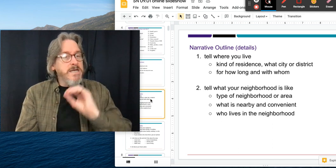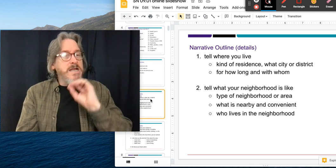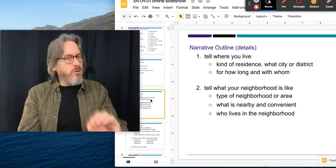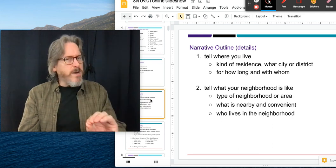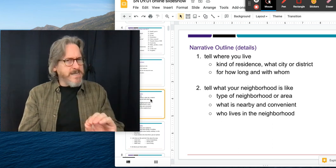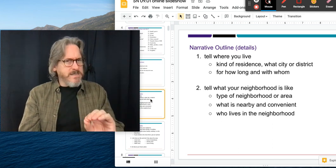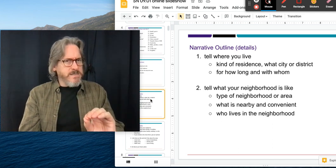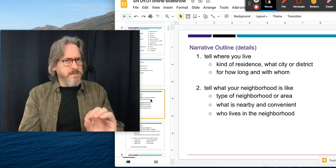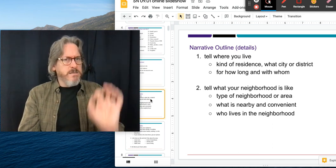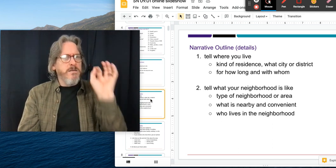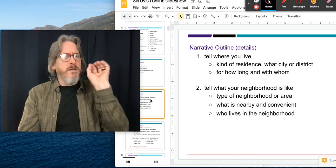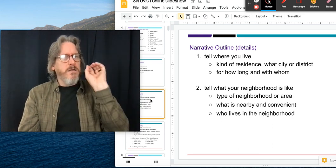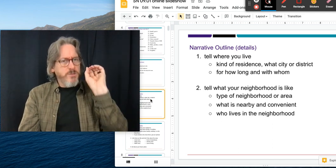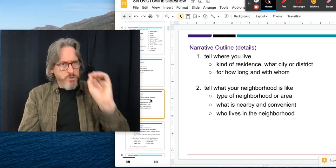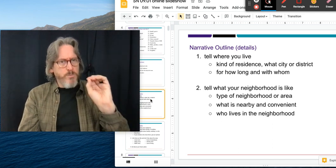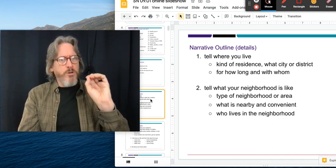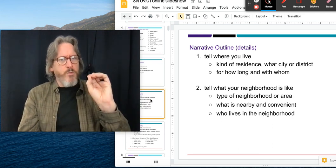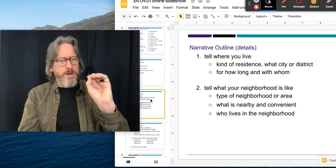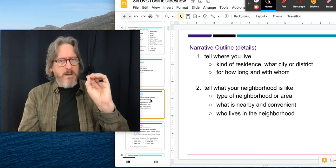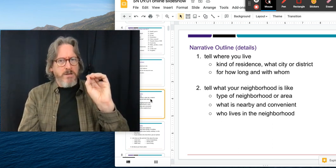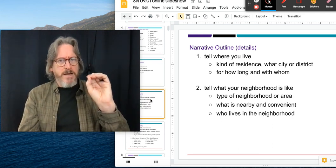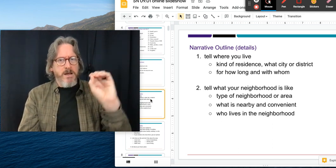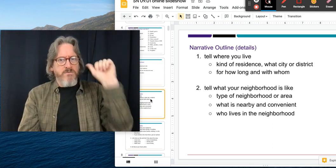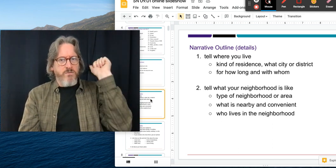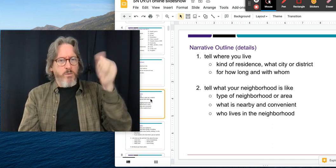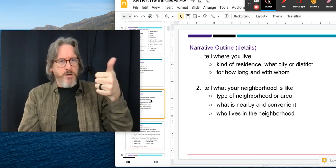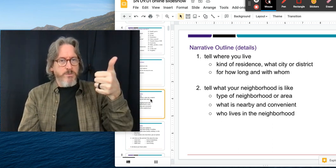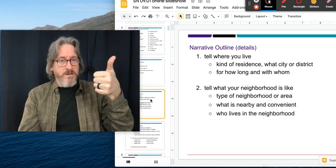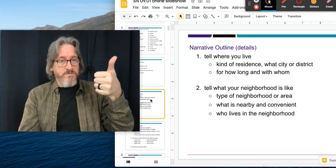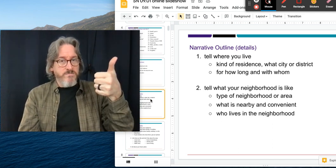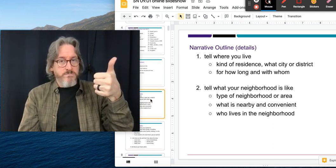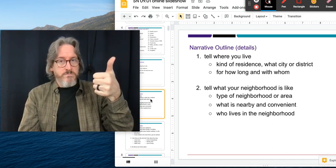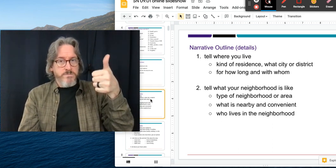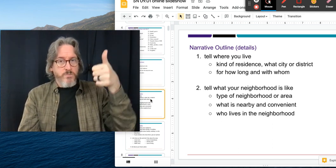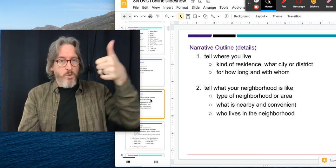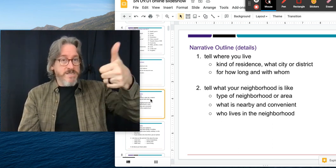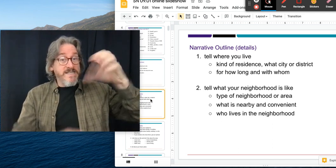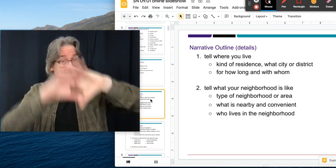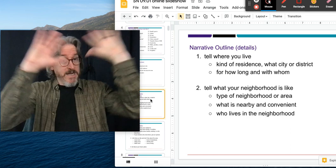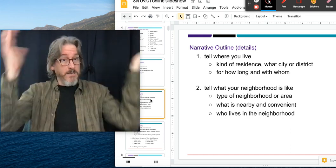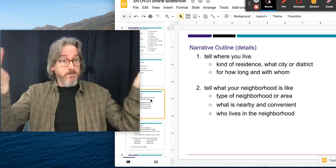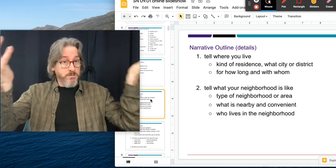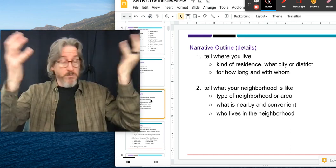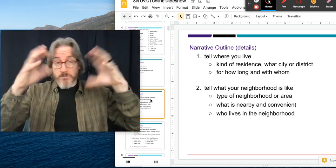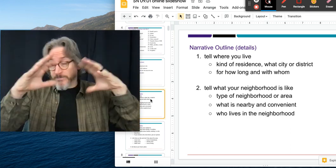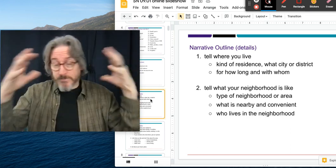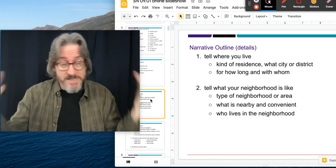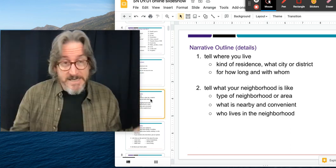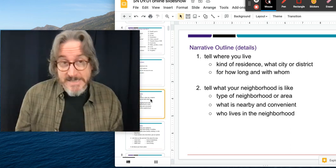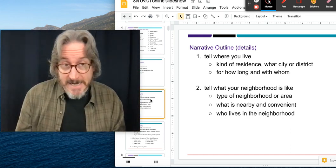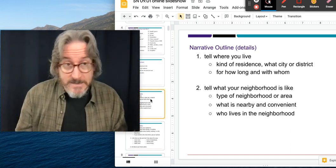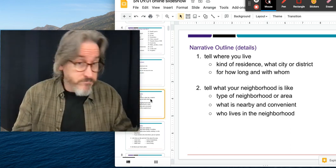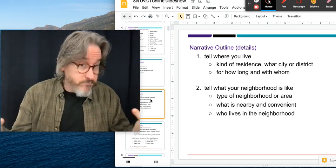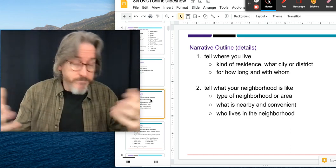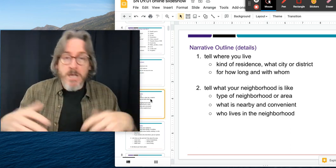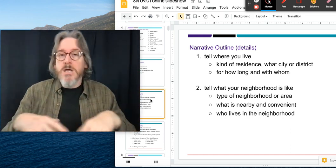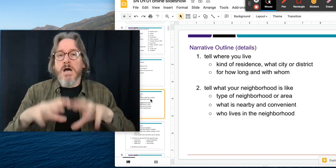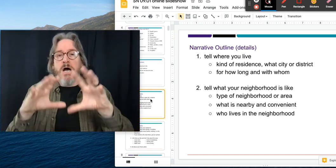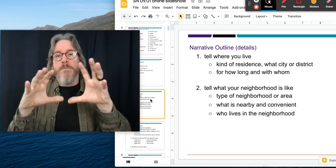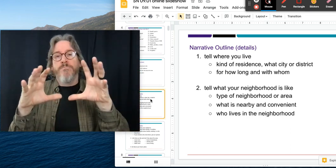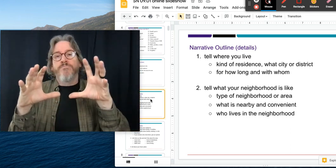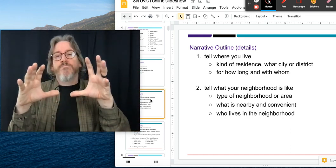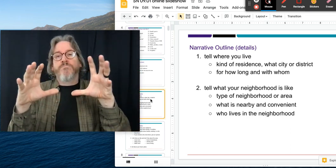Just don't write sentences. Do a bullet point outline of where do you live? What's the city, state?